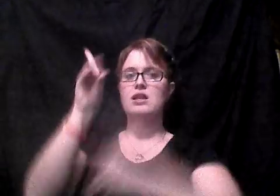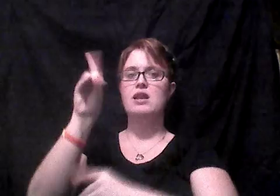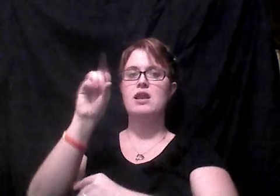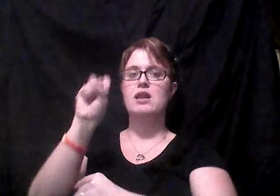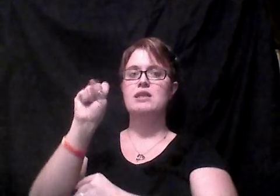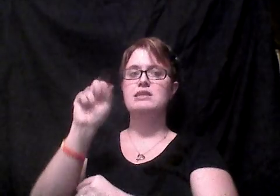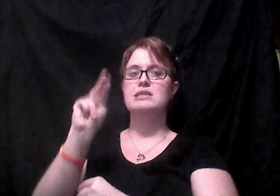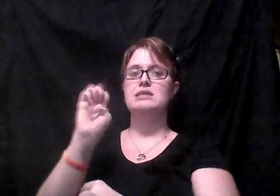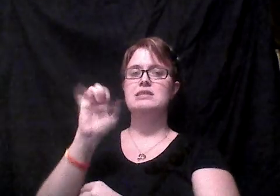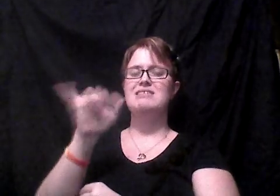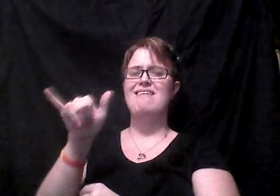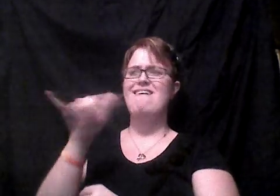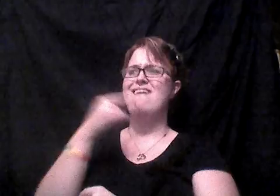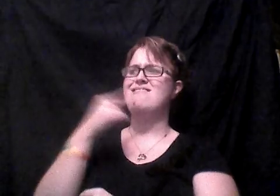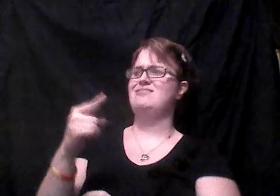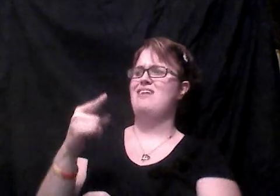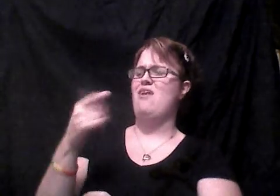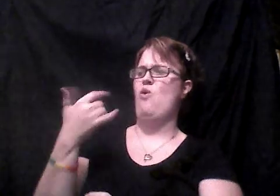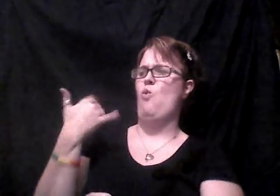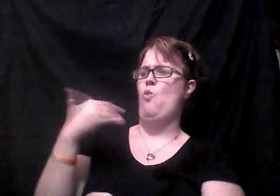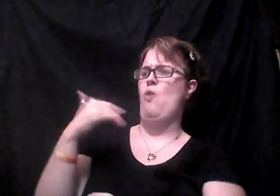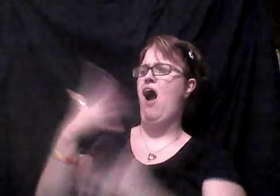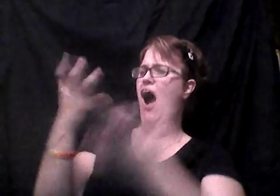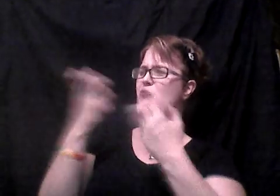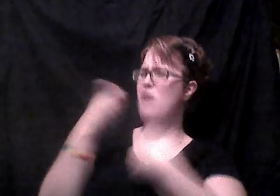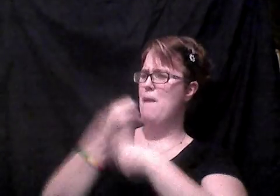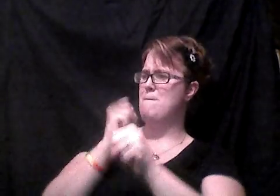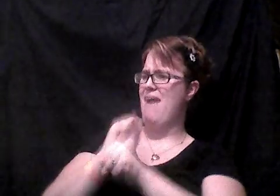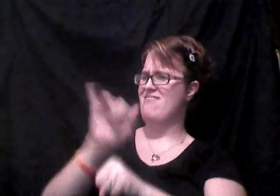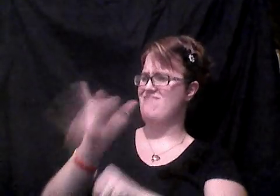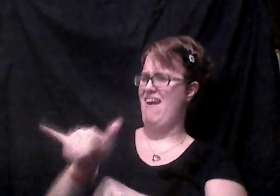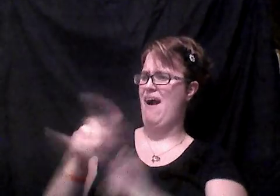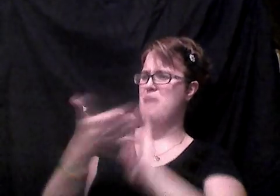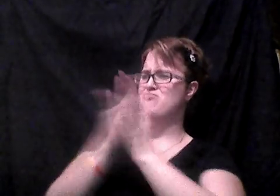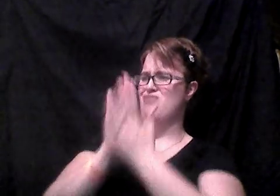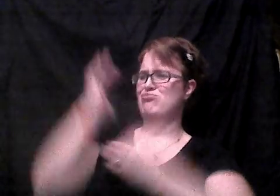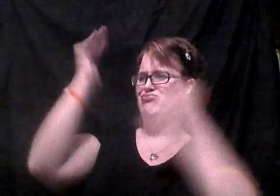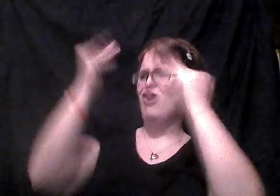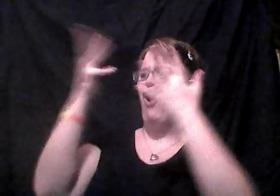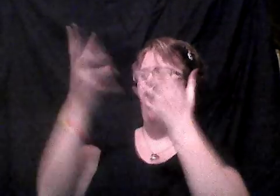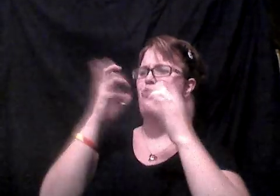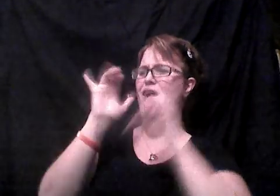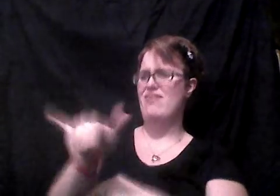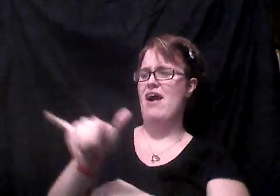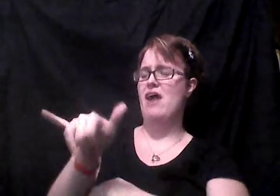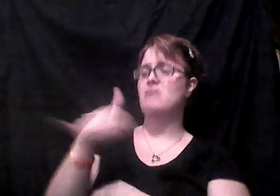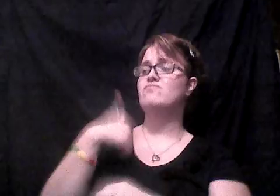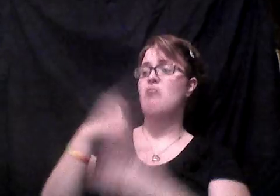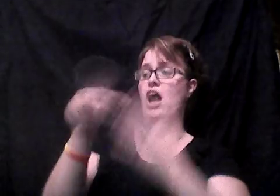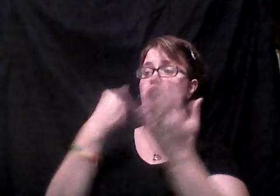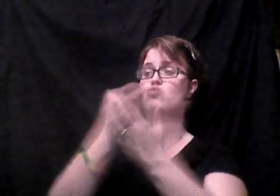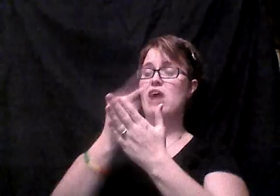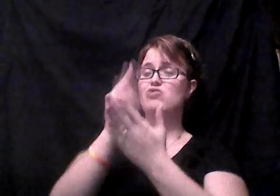I'd like to make stuff like that when I get older. So I graduated from college, and I tried to become an Imagineer. These are the people who make